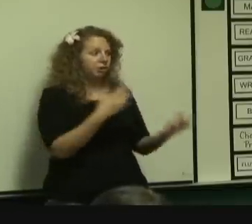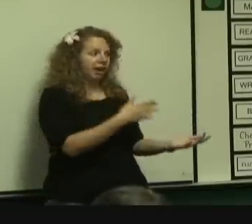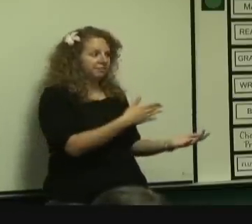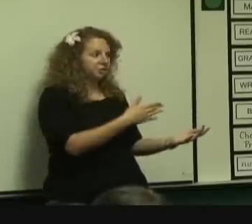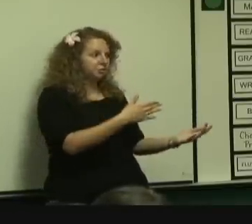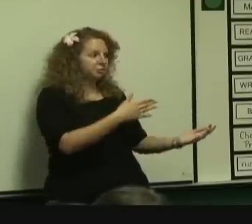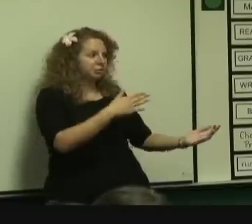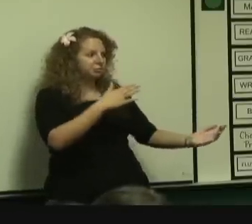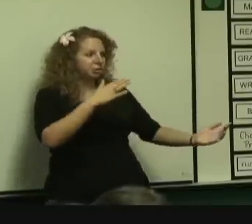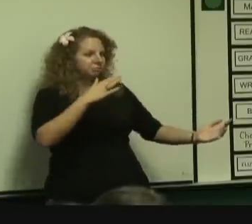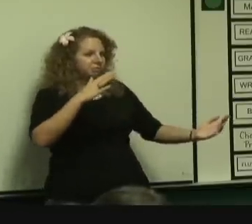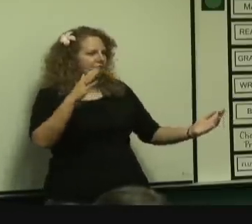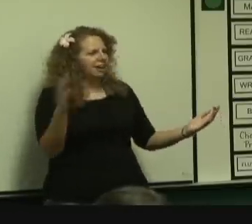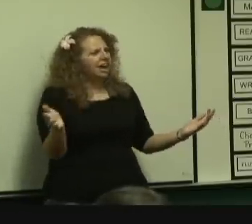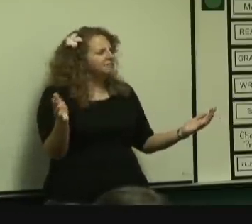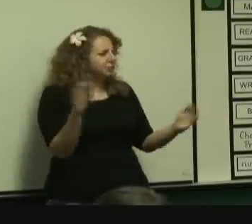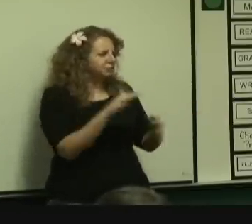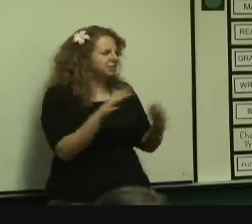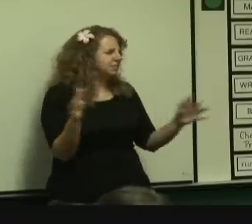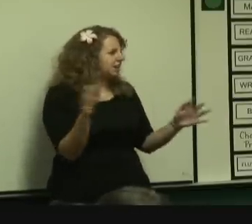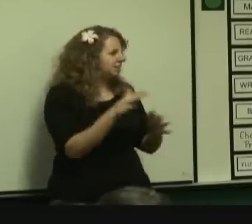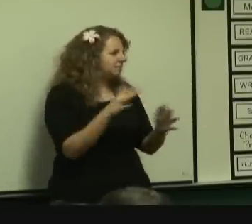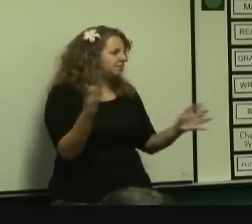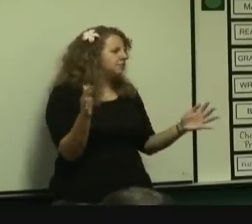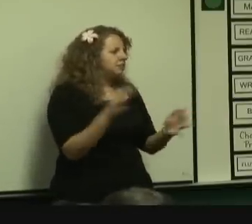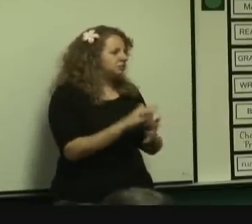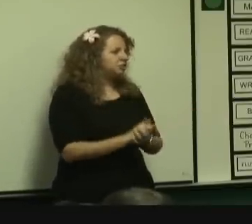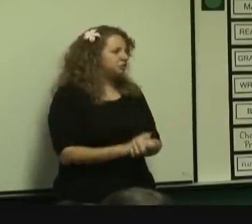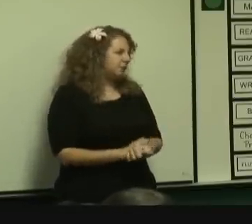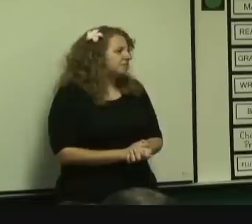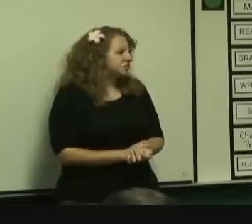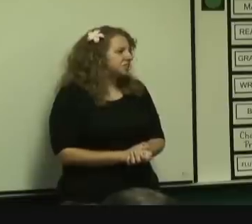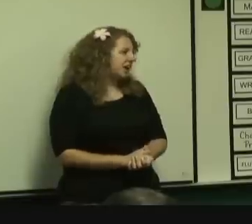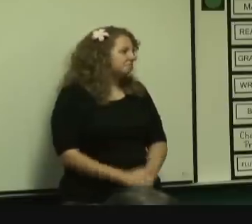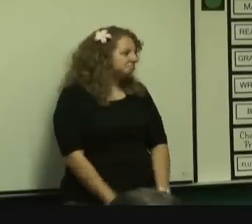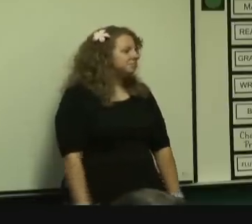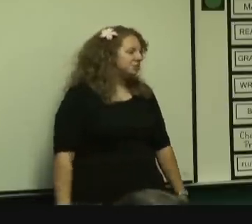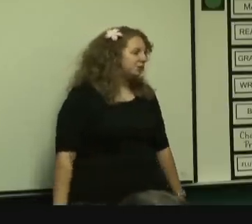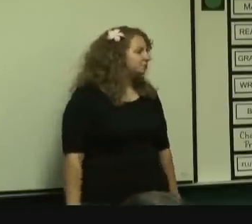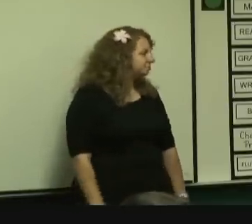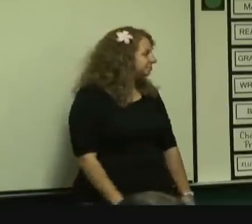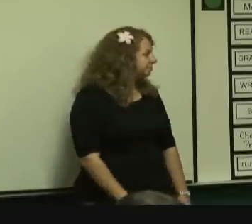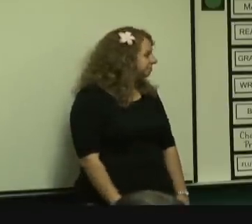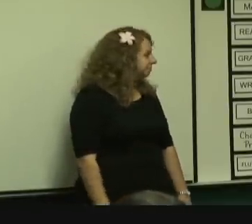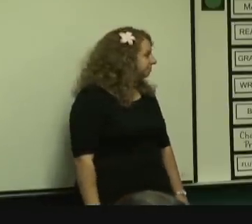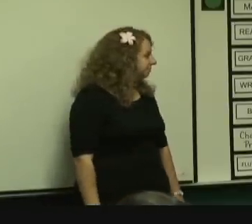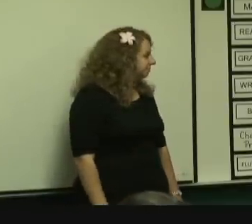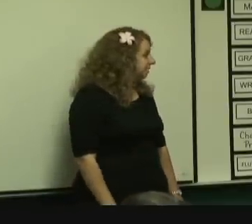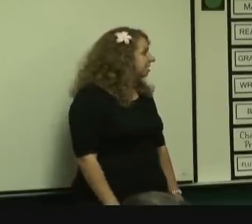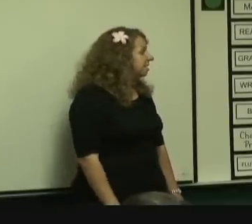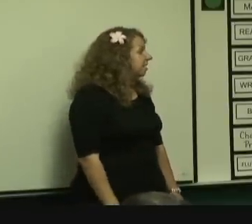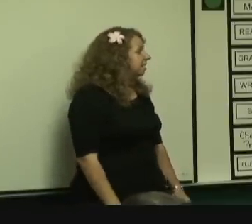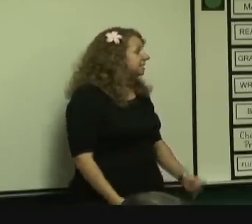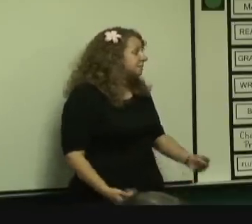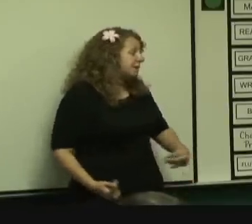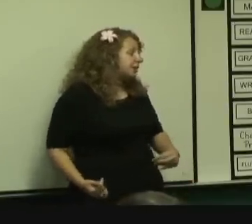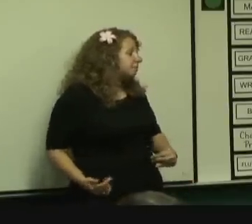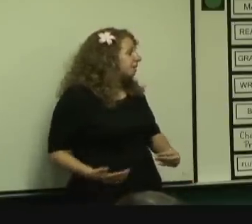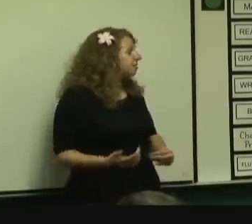don't have to. You don't not have to. It's kind of just your preference, yeah. Is that because you're deaf? Because I'm hearing, but